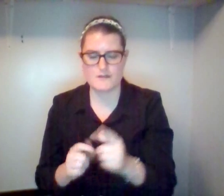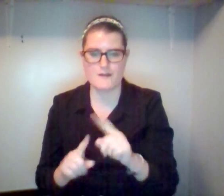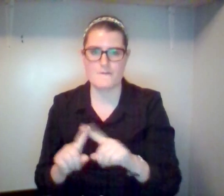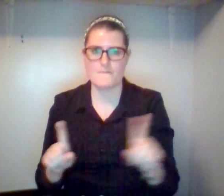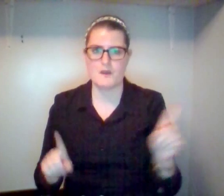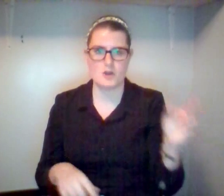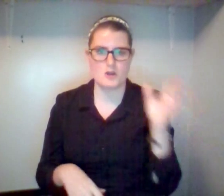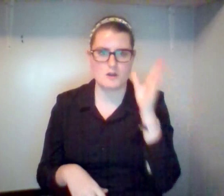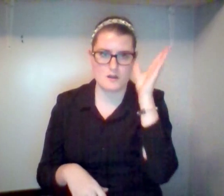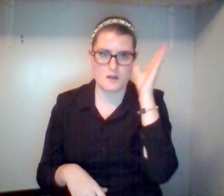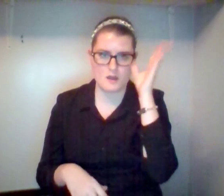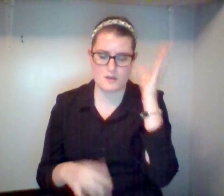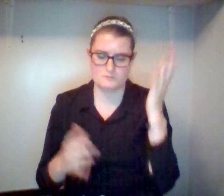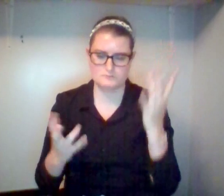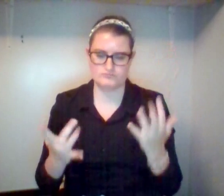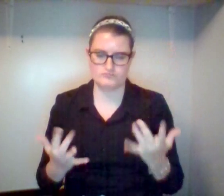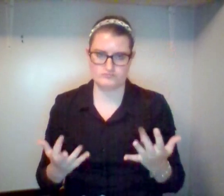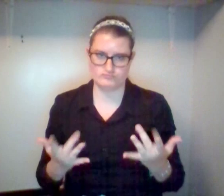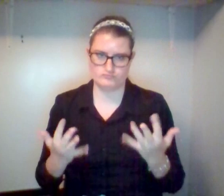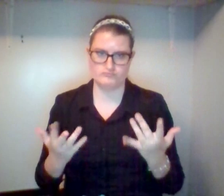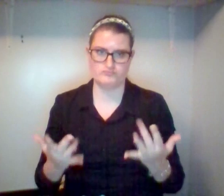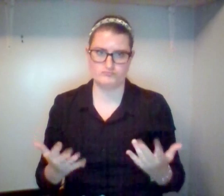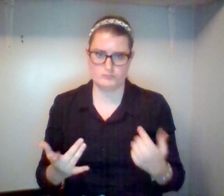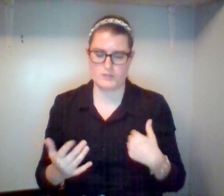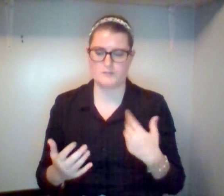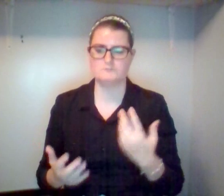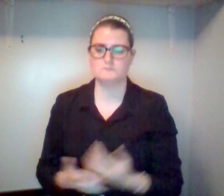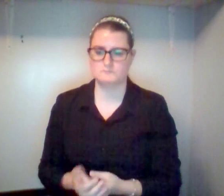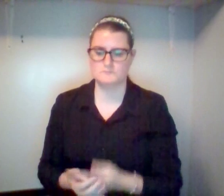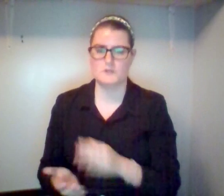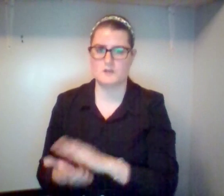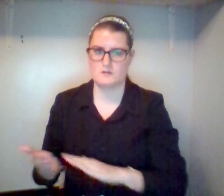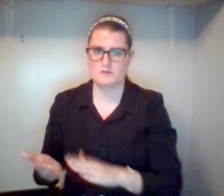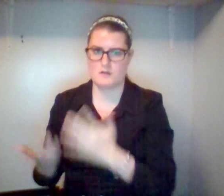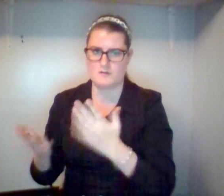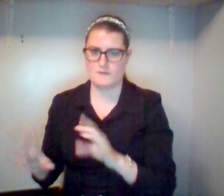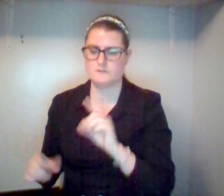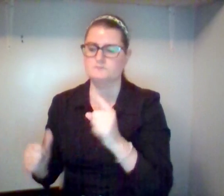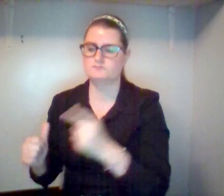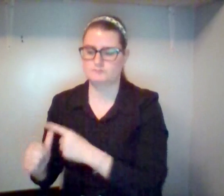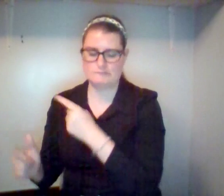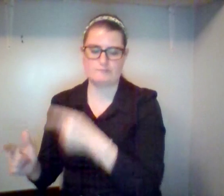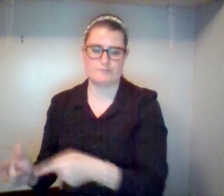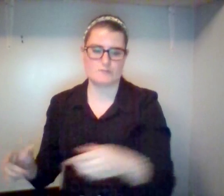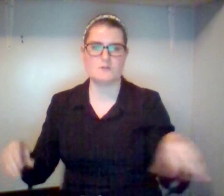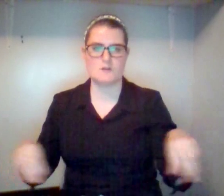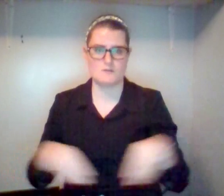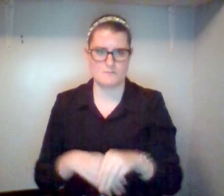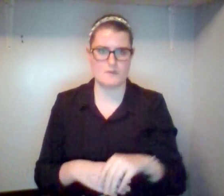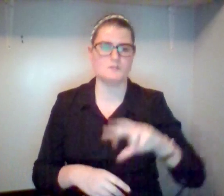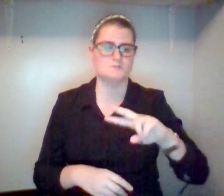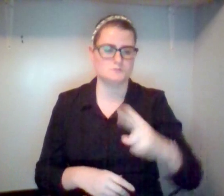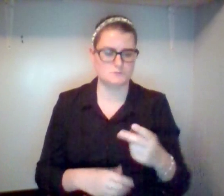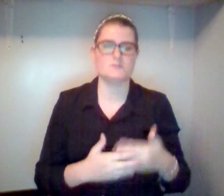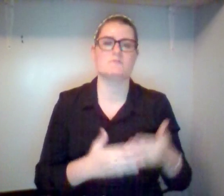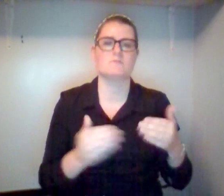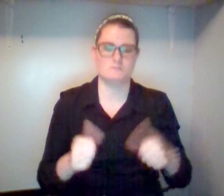So I'm inclined to say there are downsides to being deeply in love being ready to marry in every way but